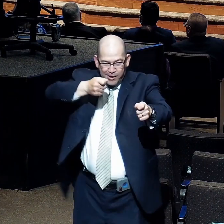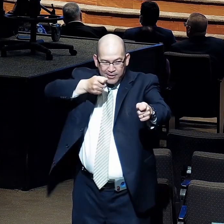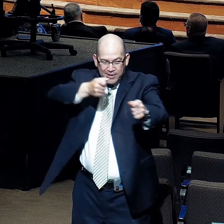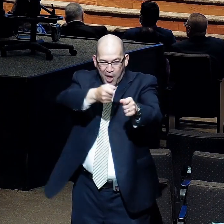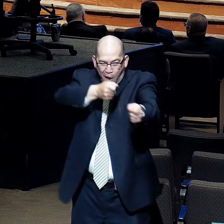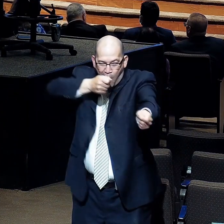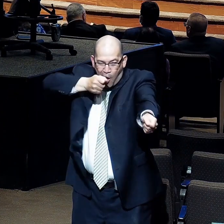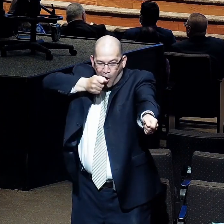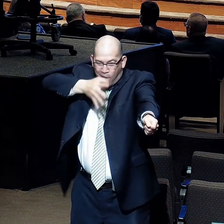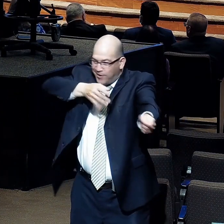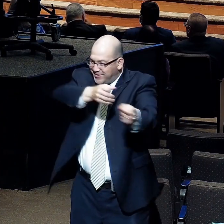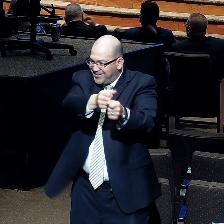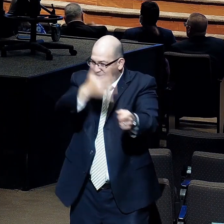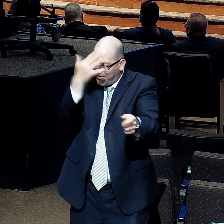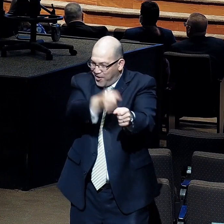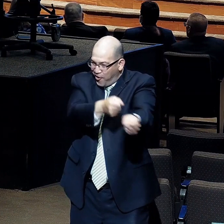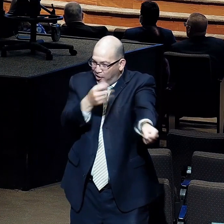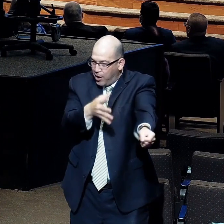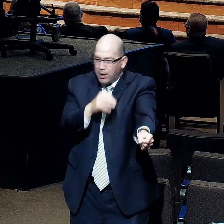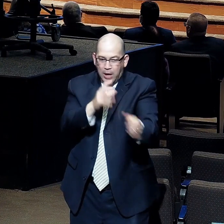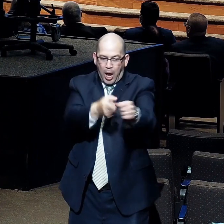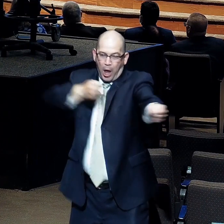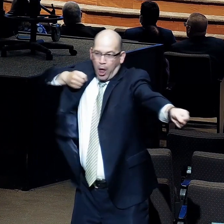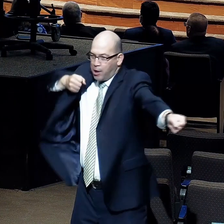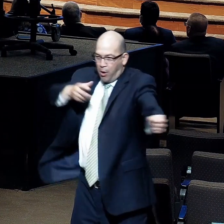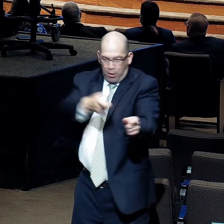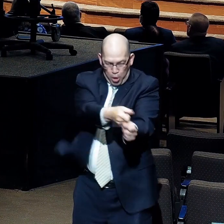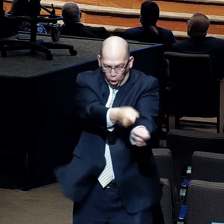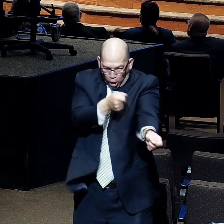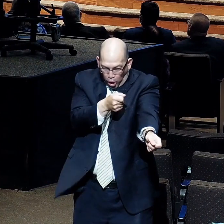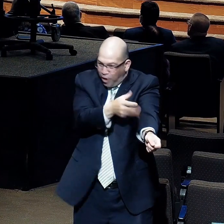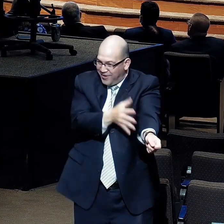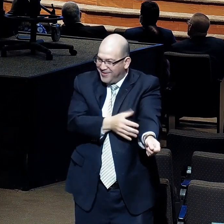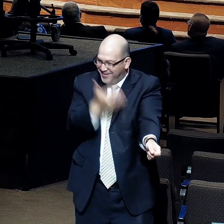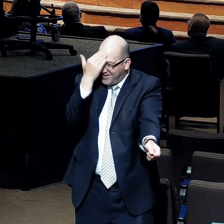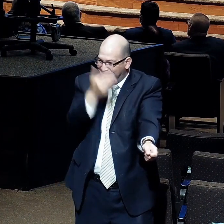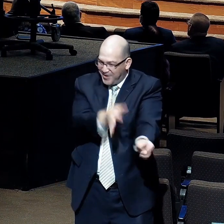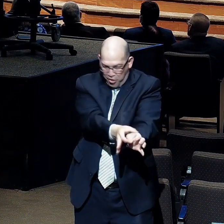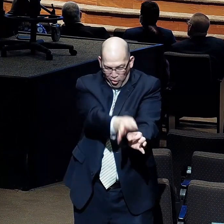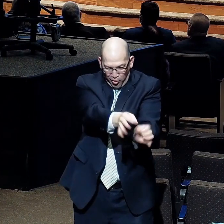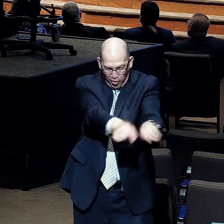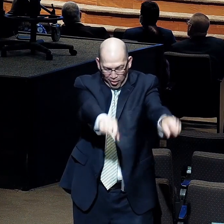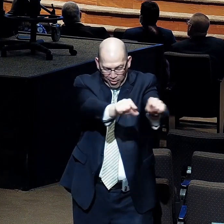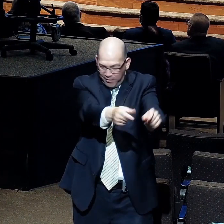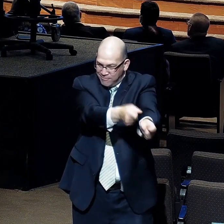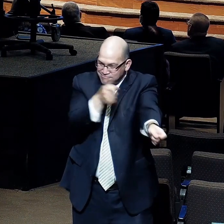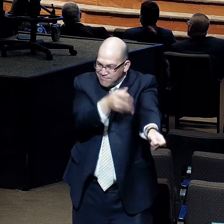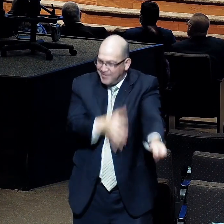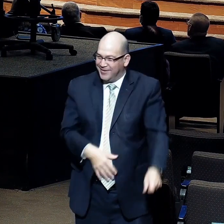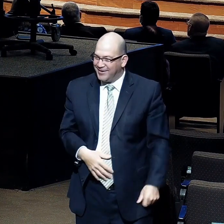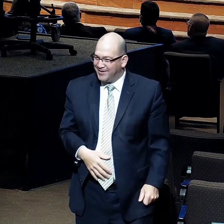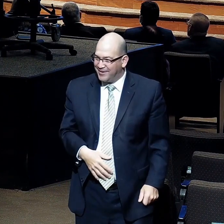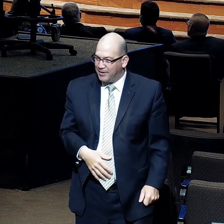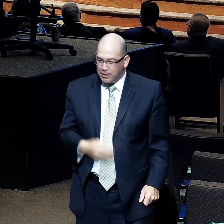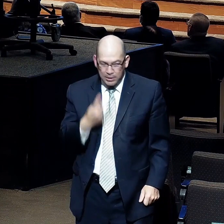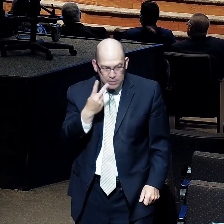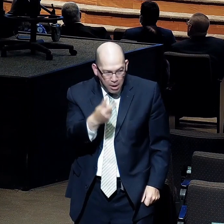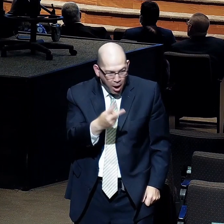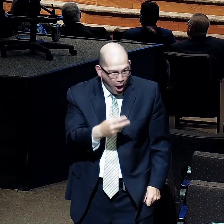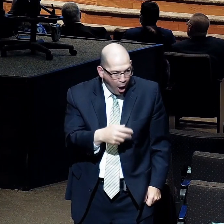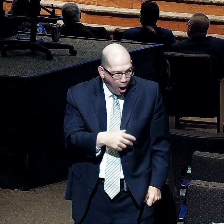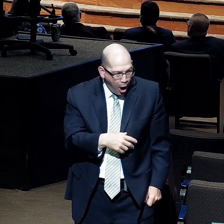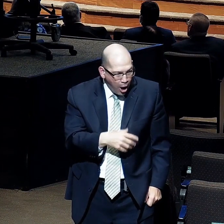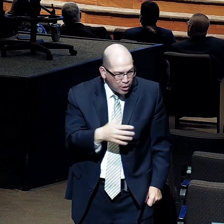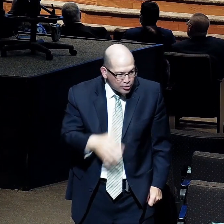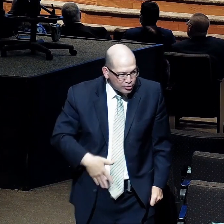in the woods, but he could never hit his target. As he came back to his grandma's backyard, he spied on her pet duck. On an impulse, he took